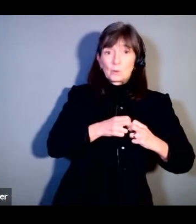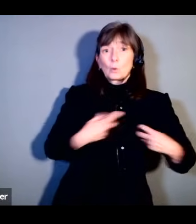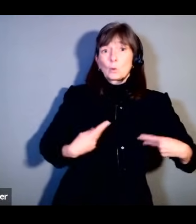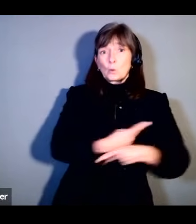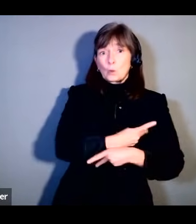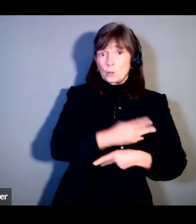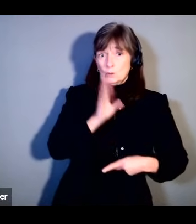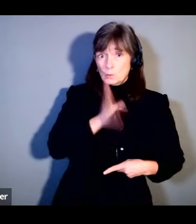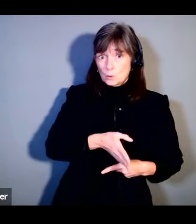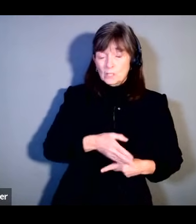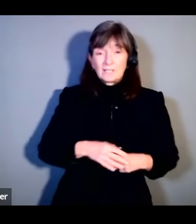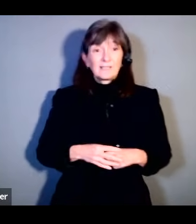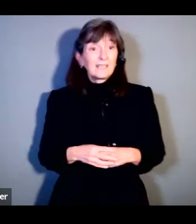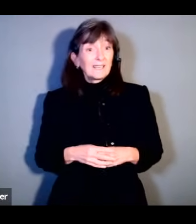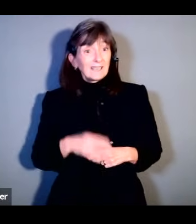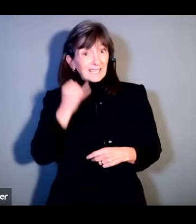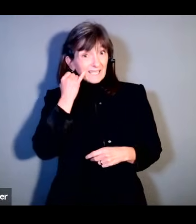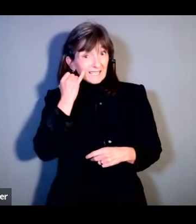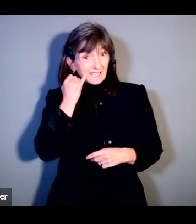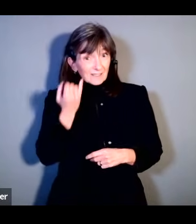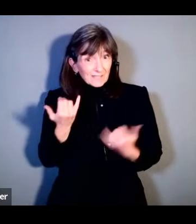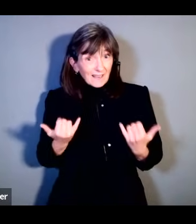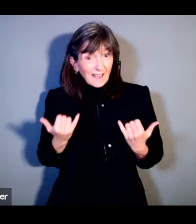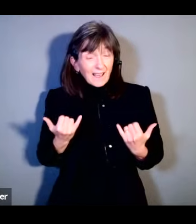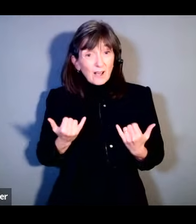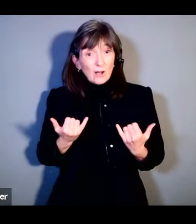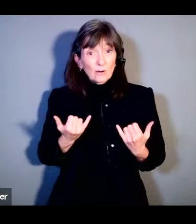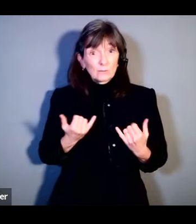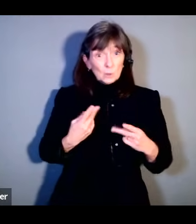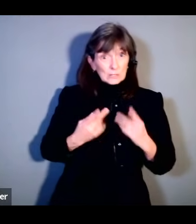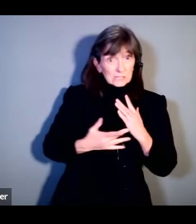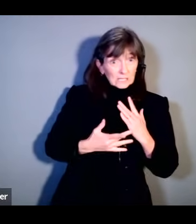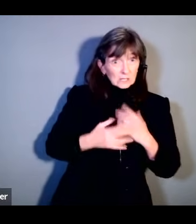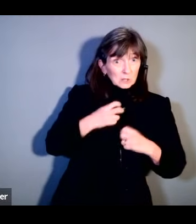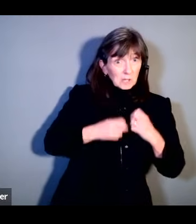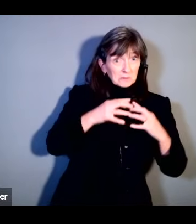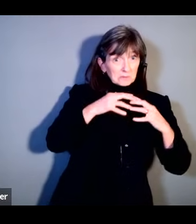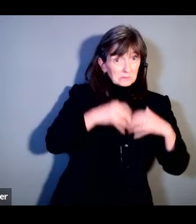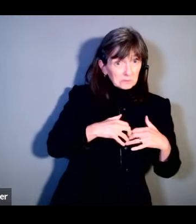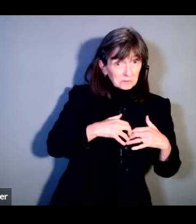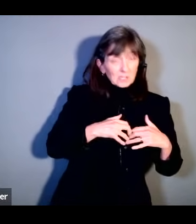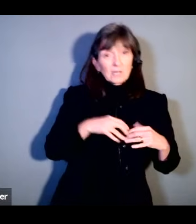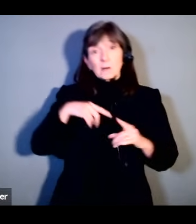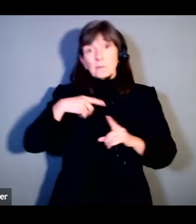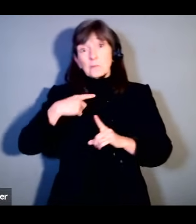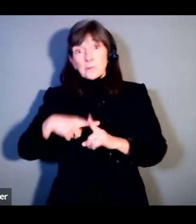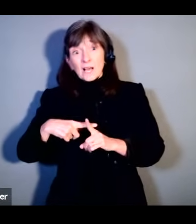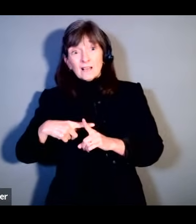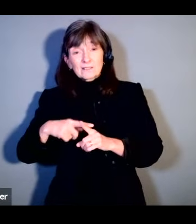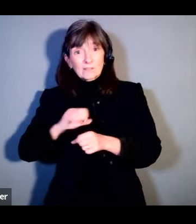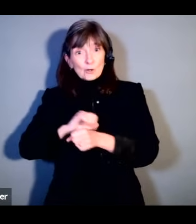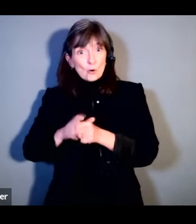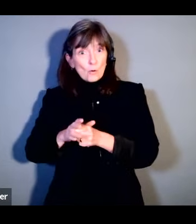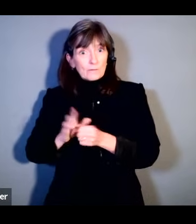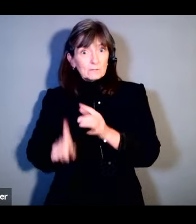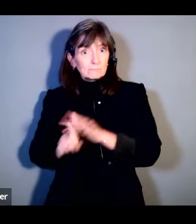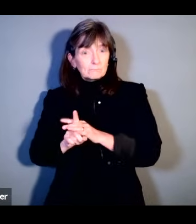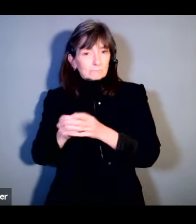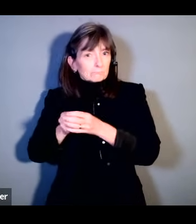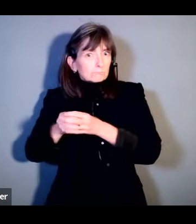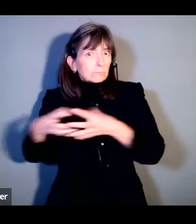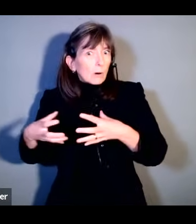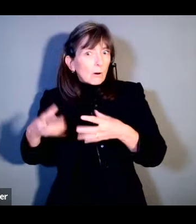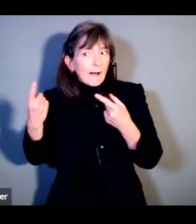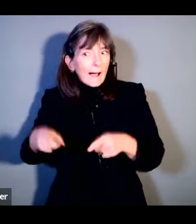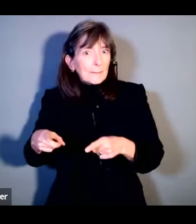unfortunate situation arise where we do see another fourth wave hit another community in the province, is there some sort of contingency plan in place for how we will handle